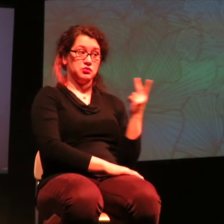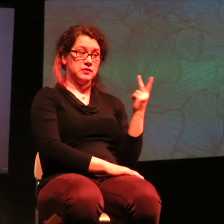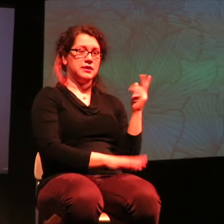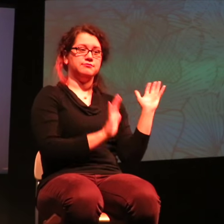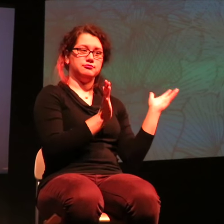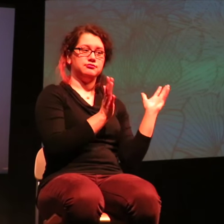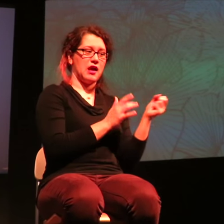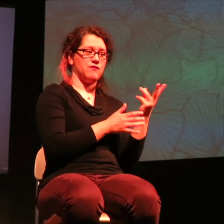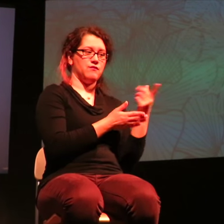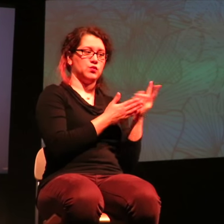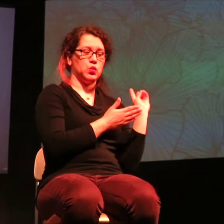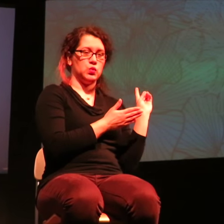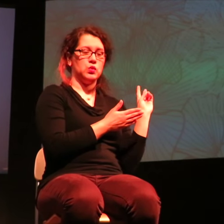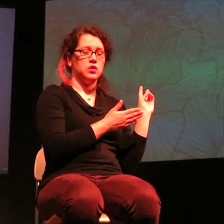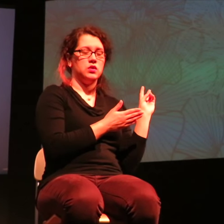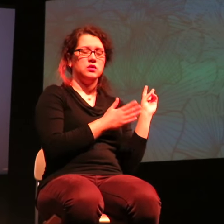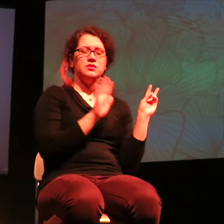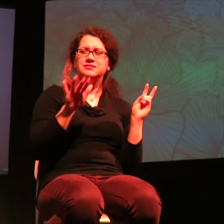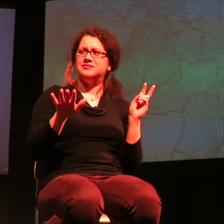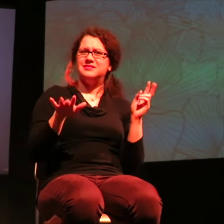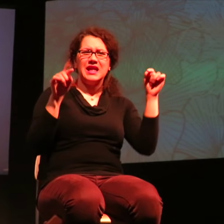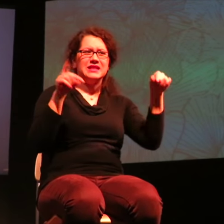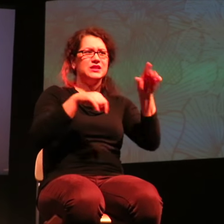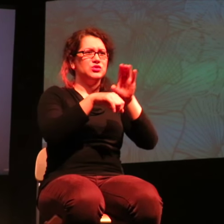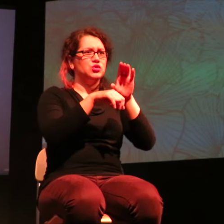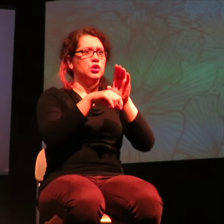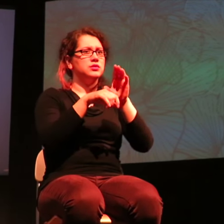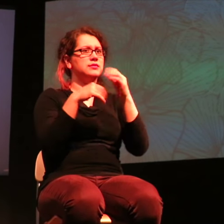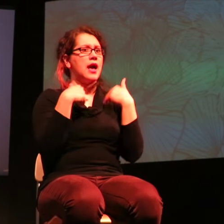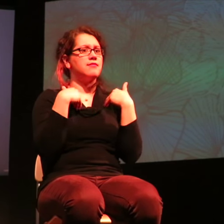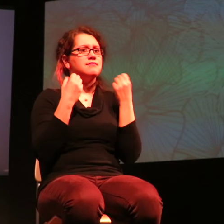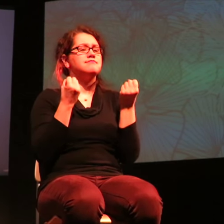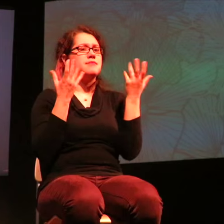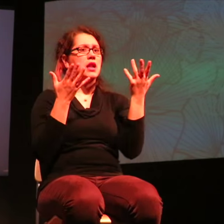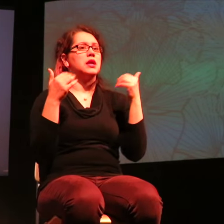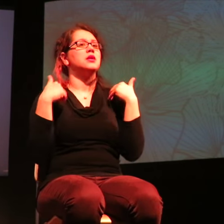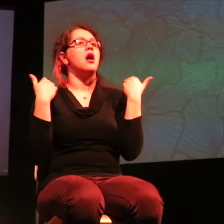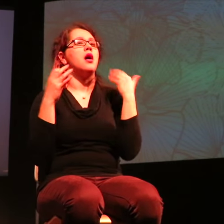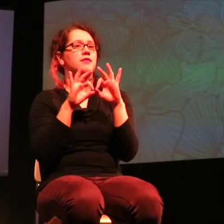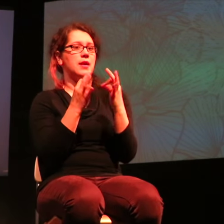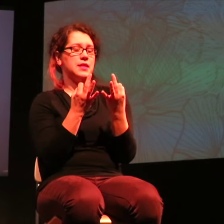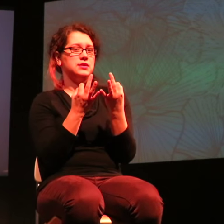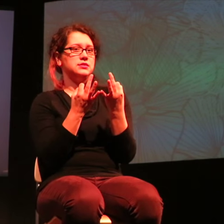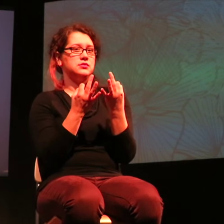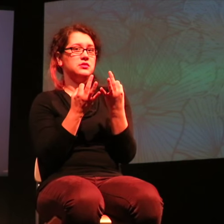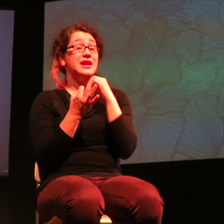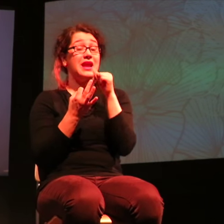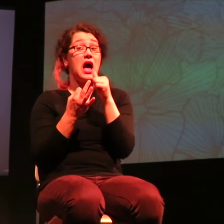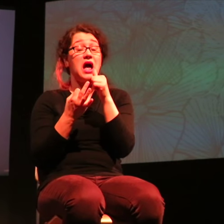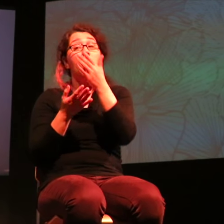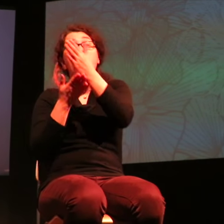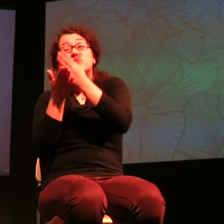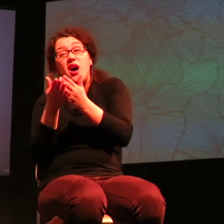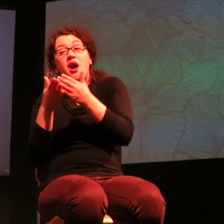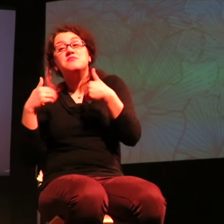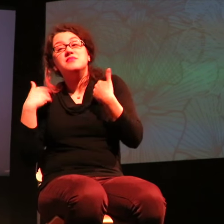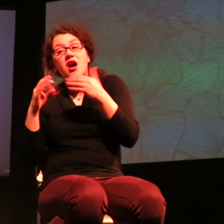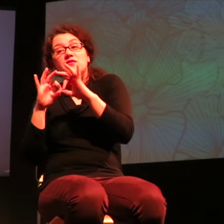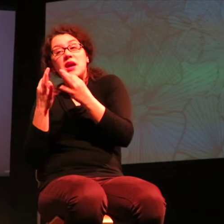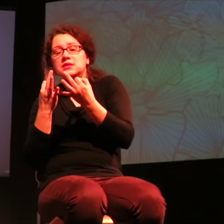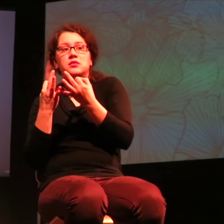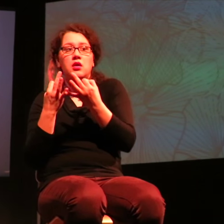said, we're a church of young families. We're not like a church with young families, we're a church of young families. That demographically, we have